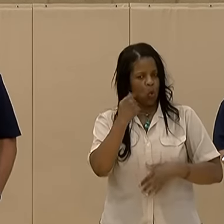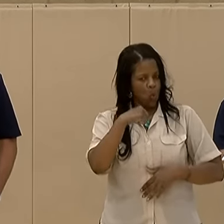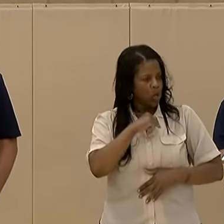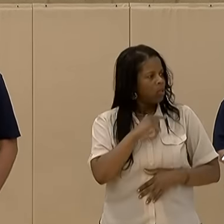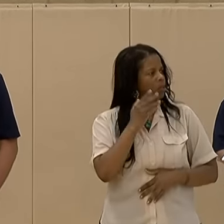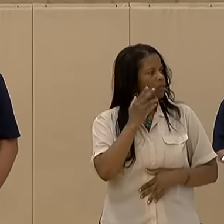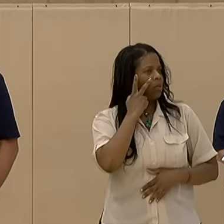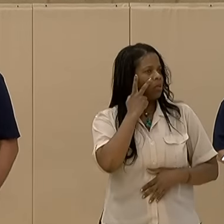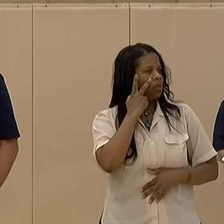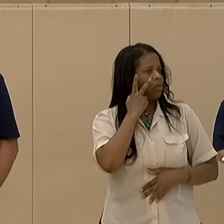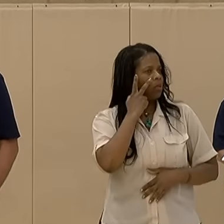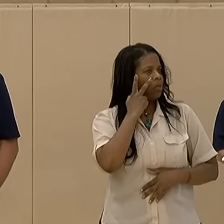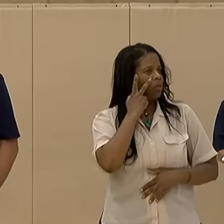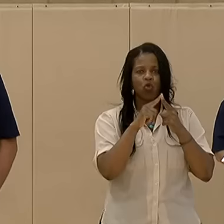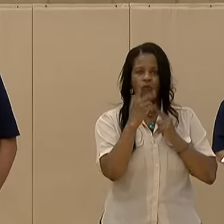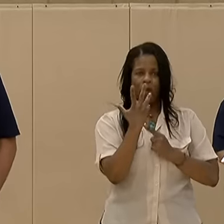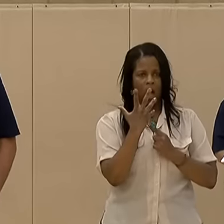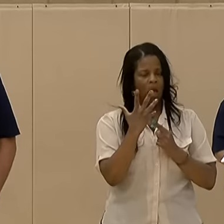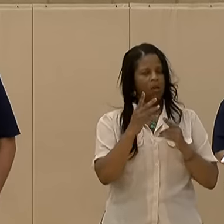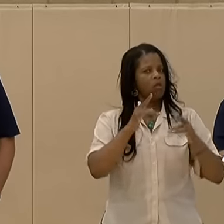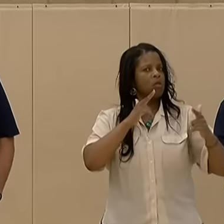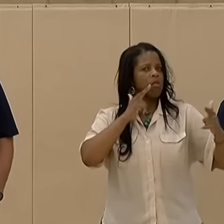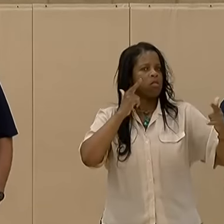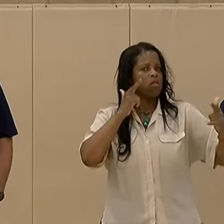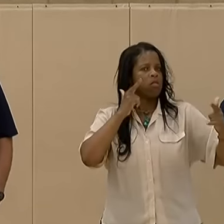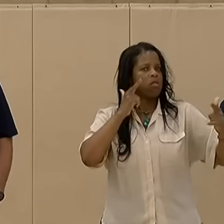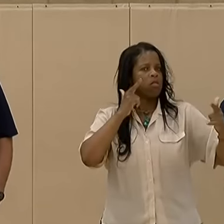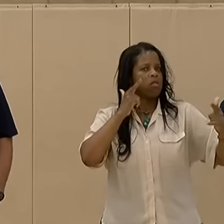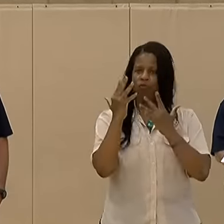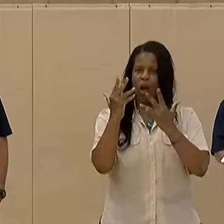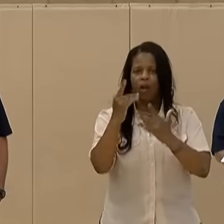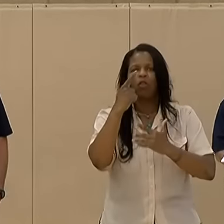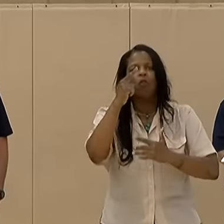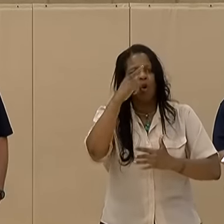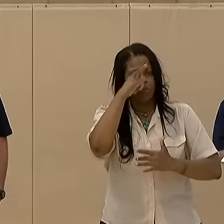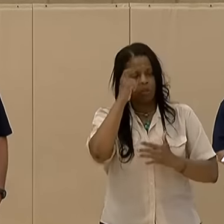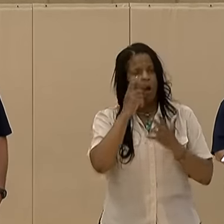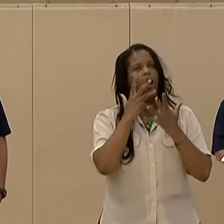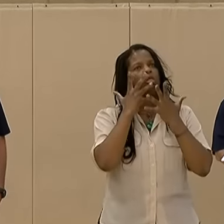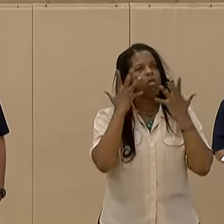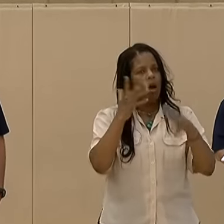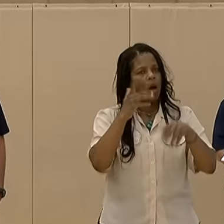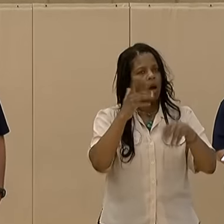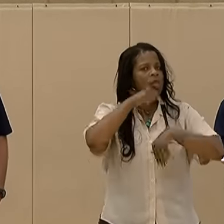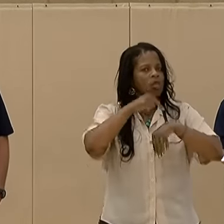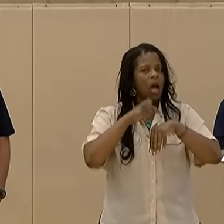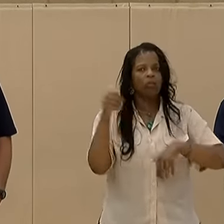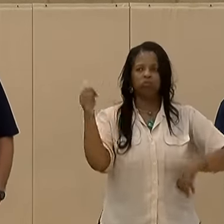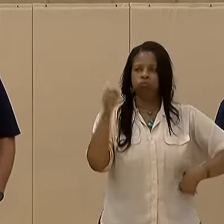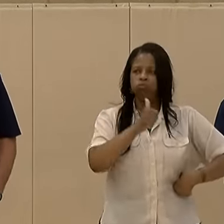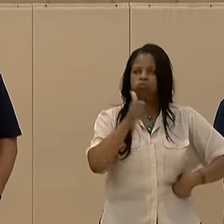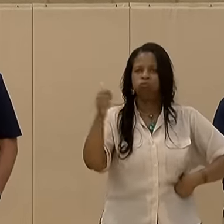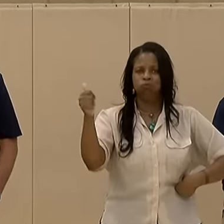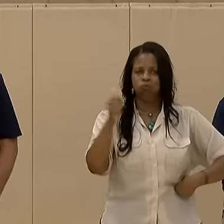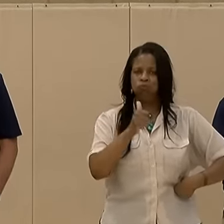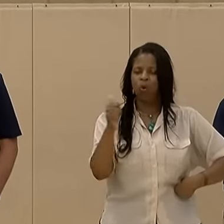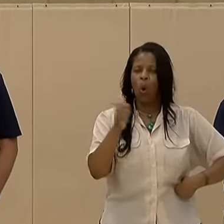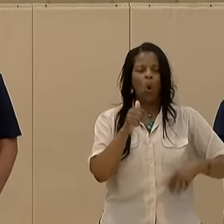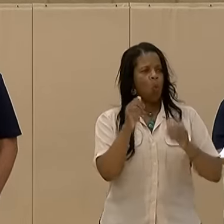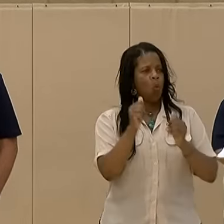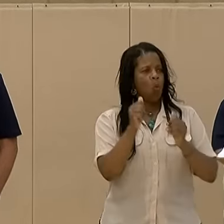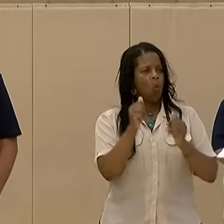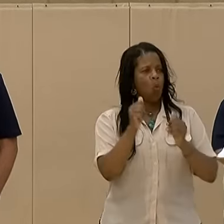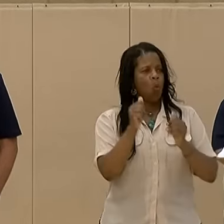large fire assignments a summer. So we spend a lot of our time on the road dealing with these larger, more problematic